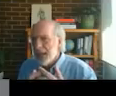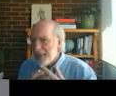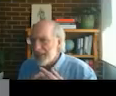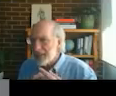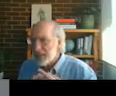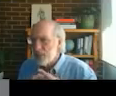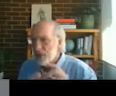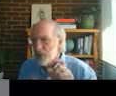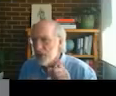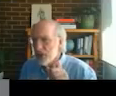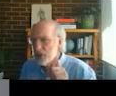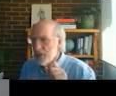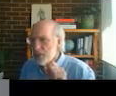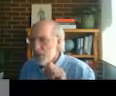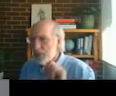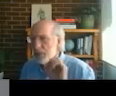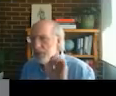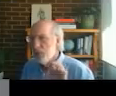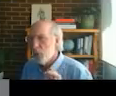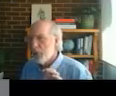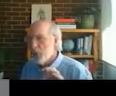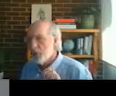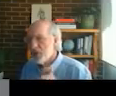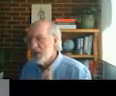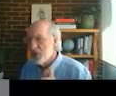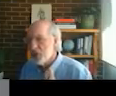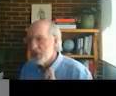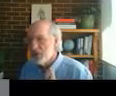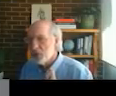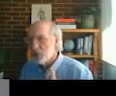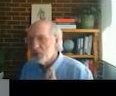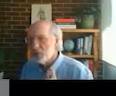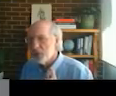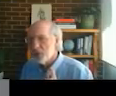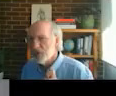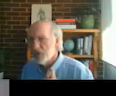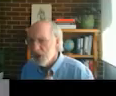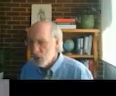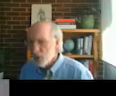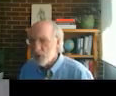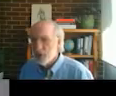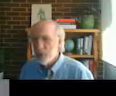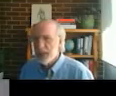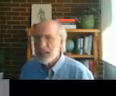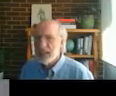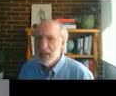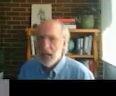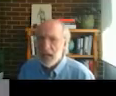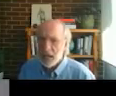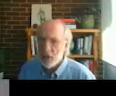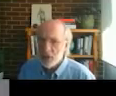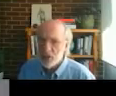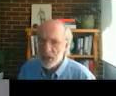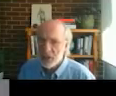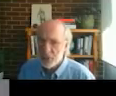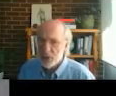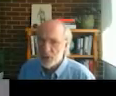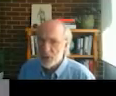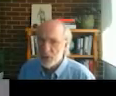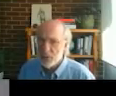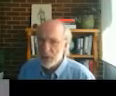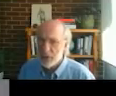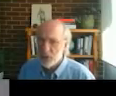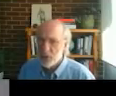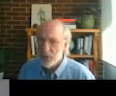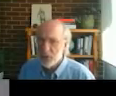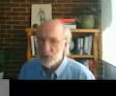it may be the time where you can do a little bit more formal teaching of vocal responses, which would be using